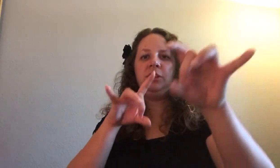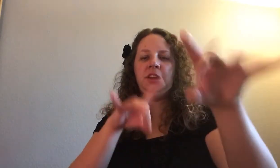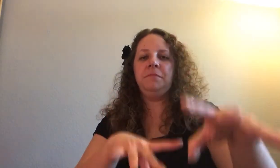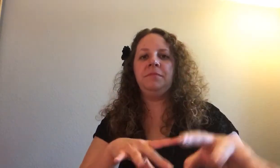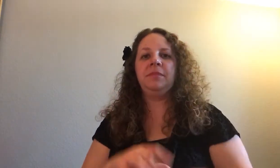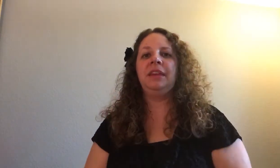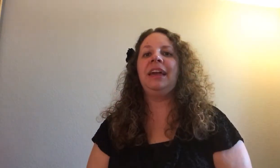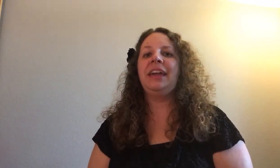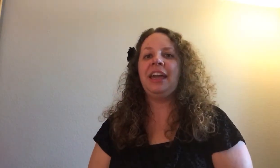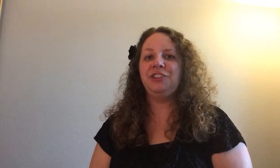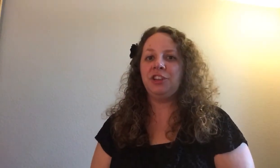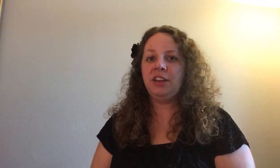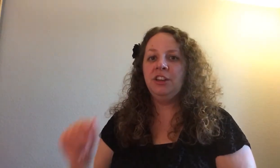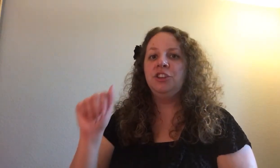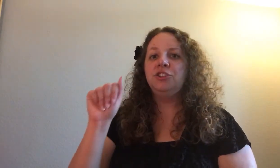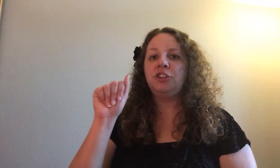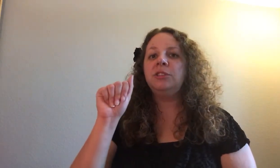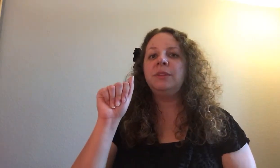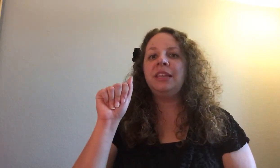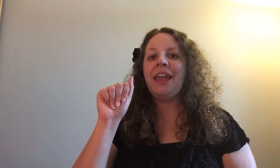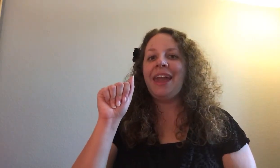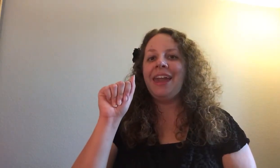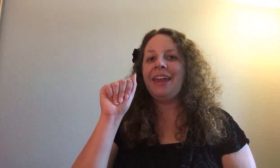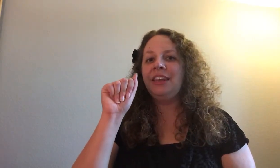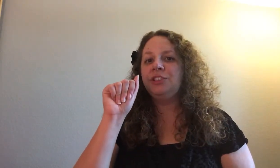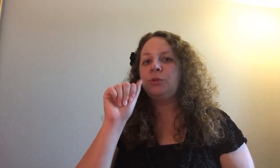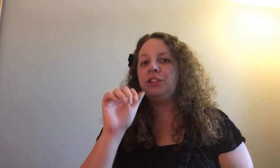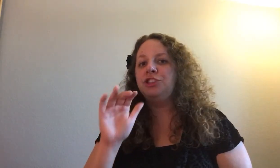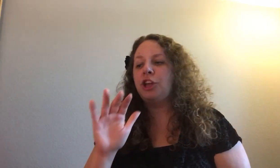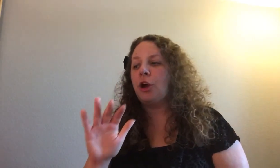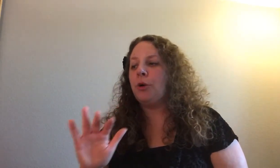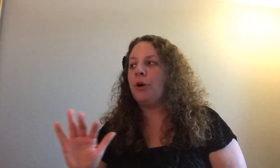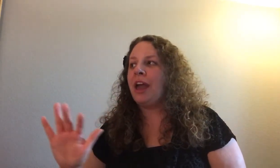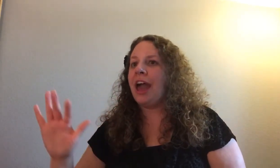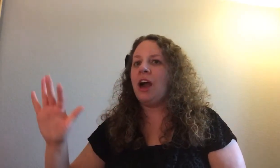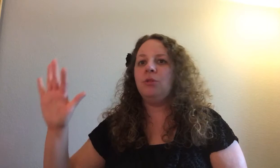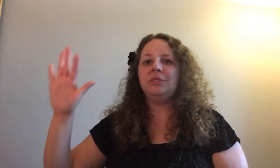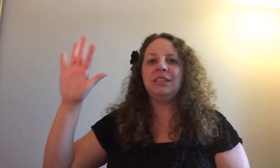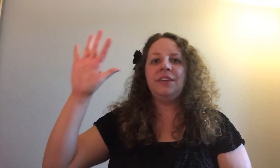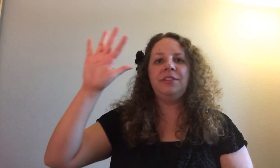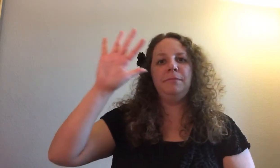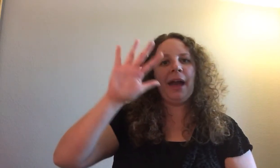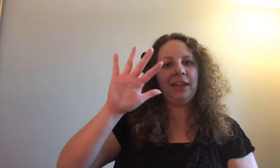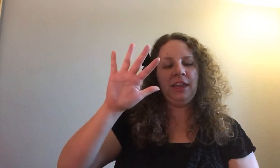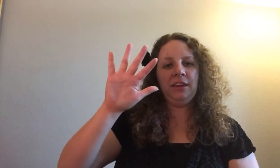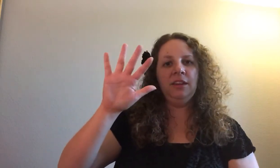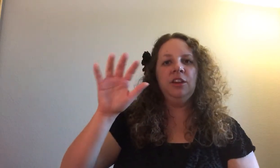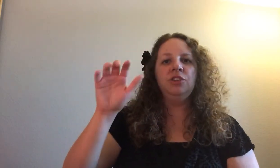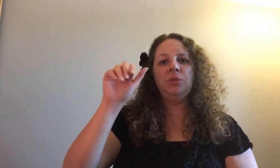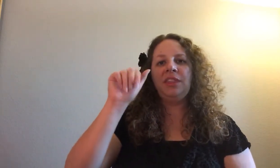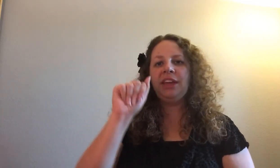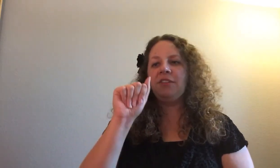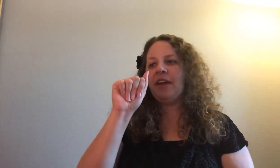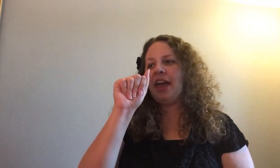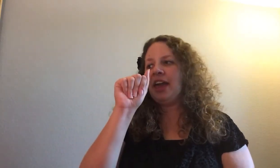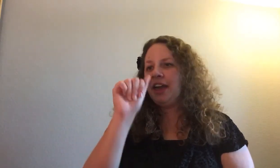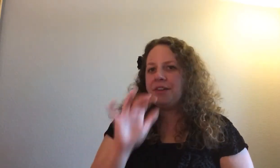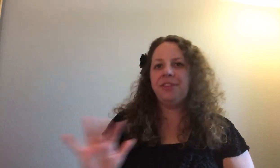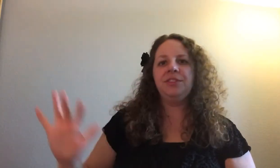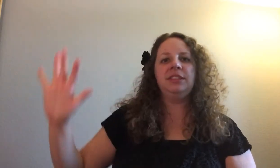Australia. Okay, Asia starts with an A and it's going to go out and then back in. So I think of A and then the